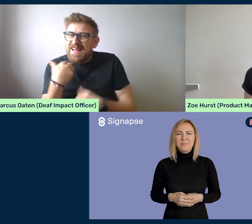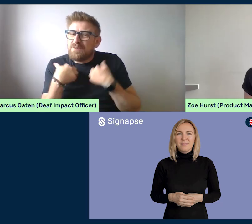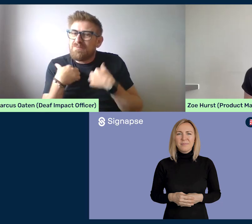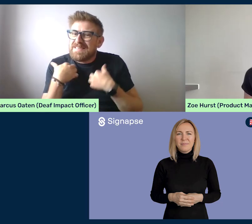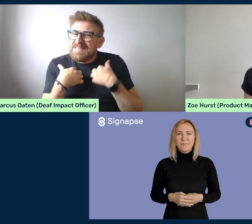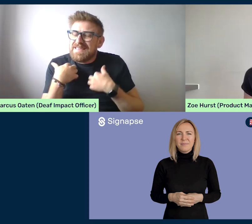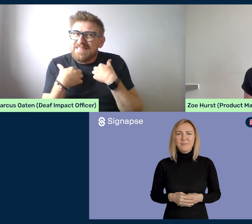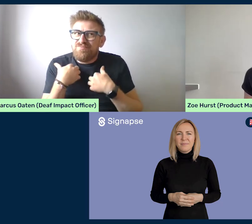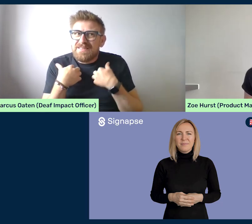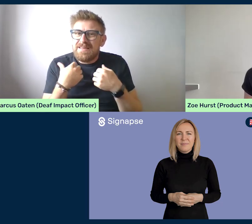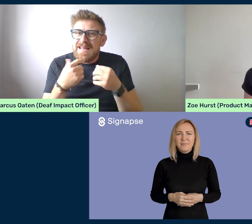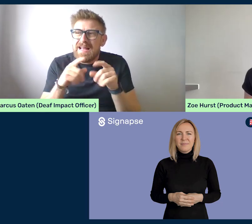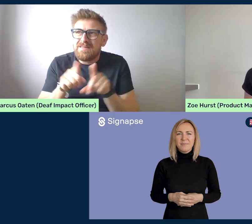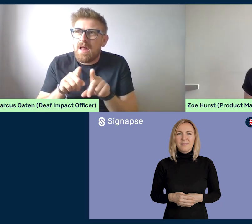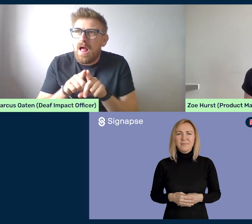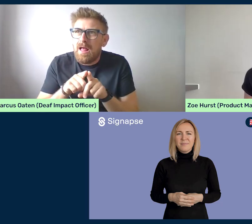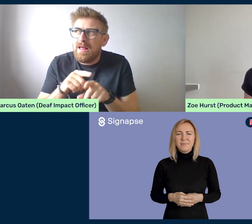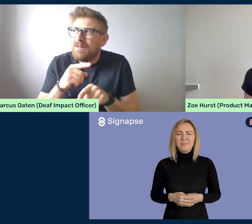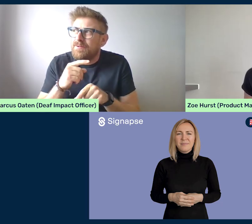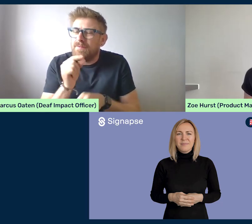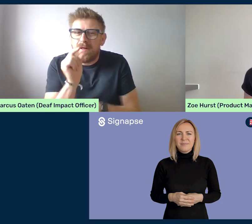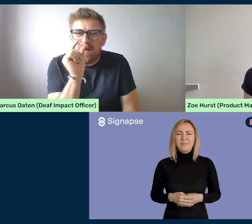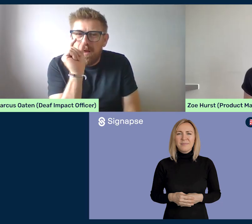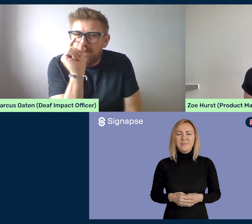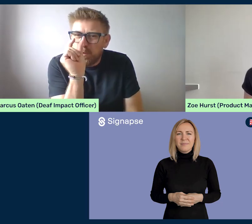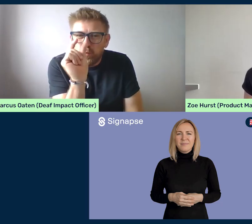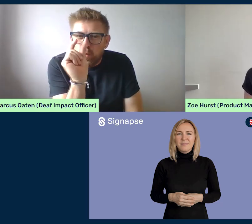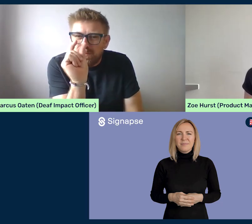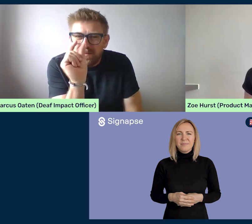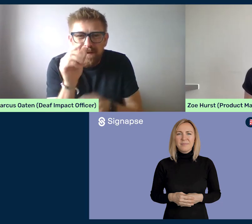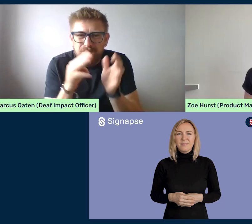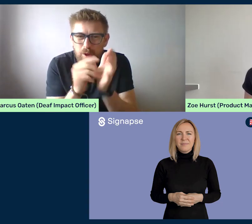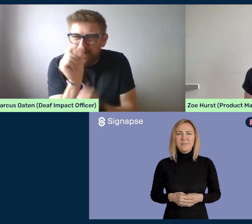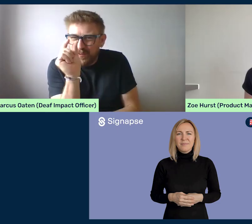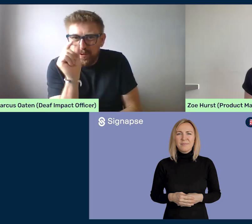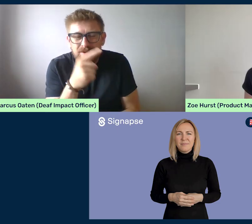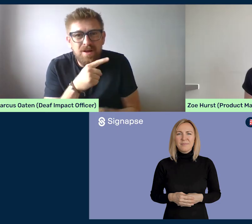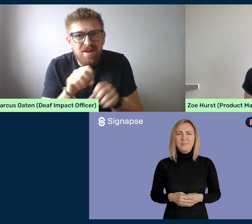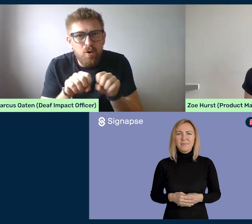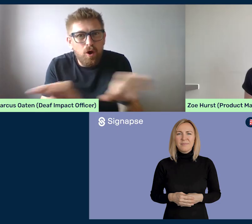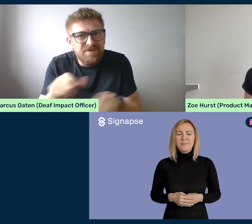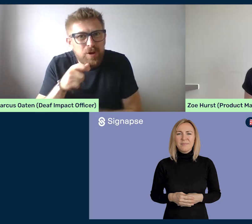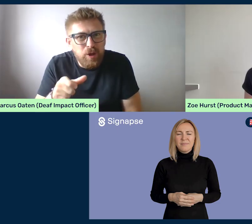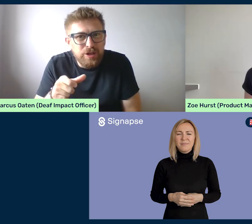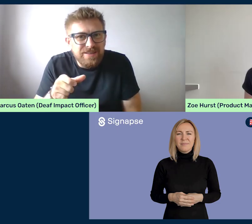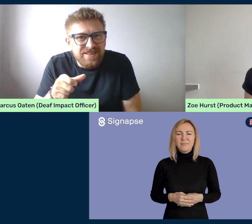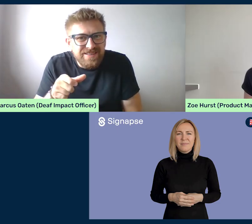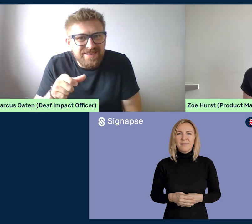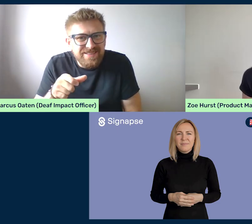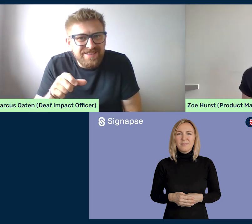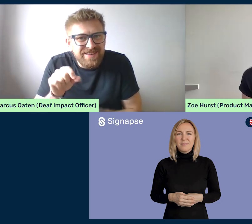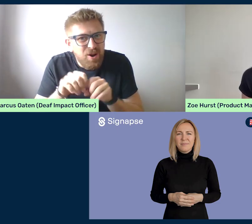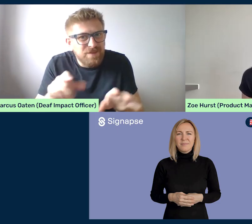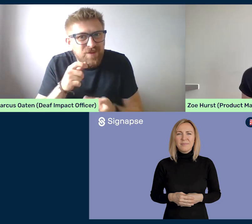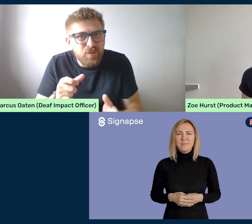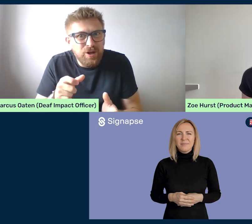was Mm. watching their faces and it was really interesting because it was like, just for a short moment, they